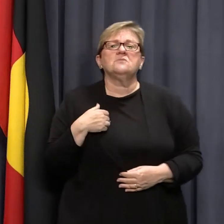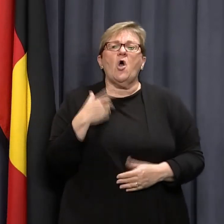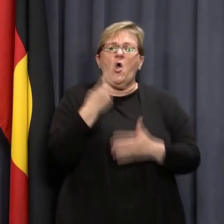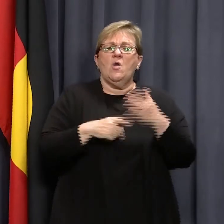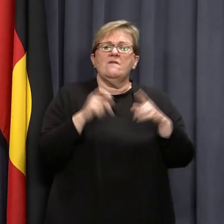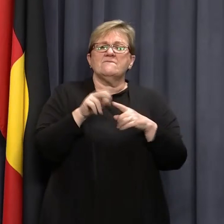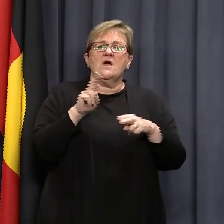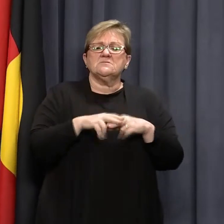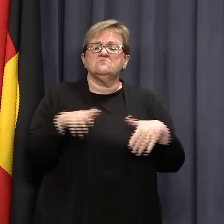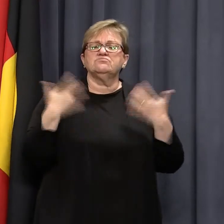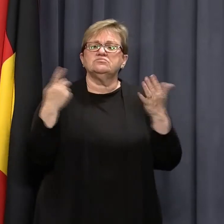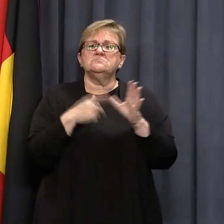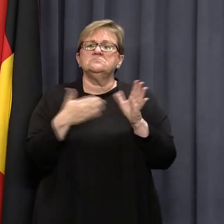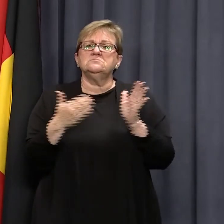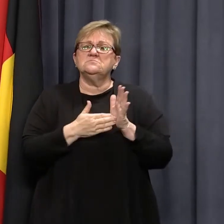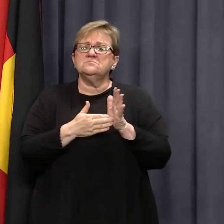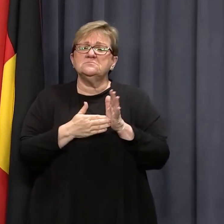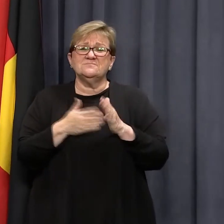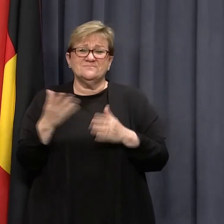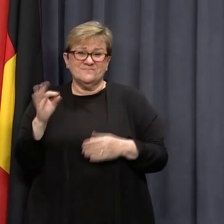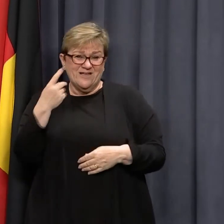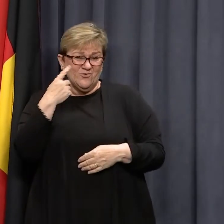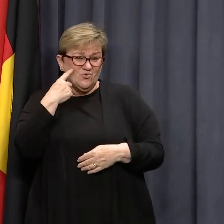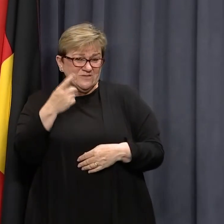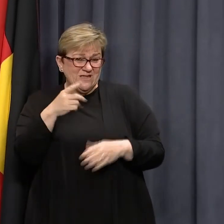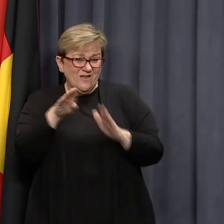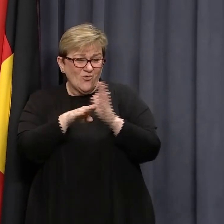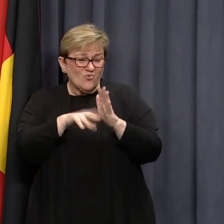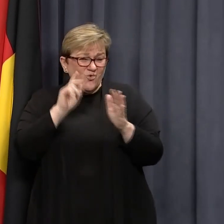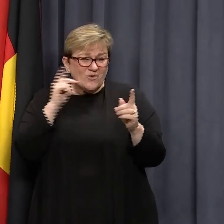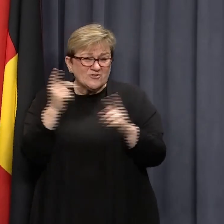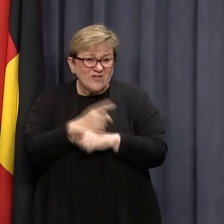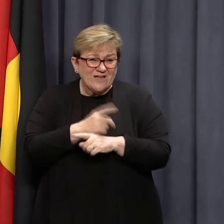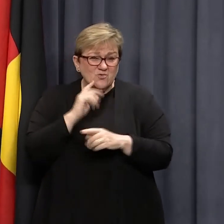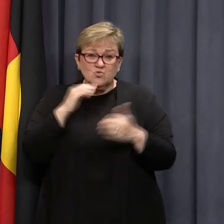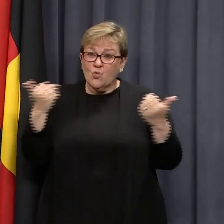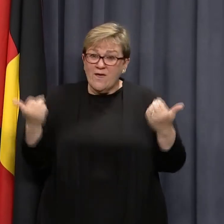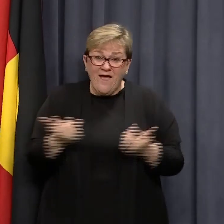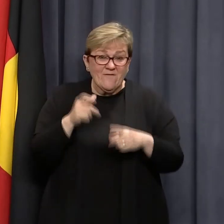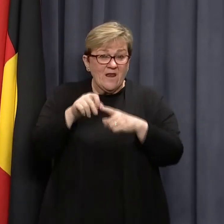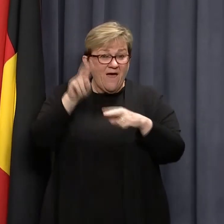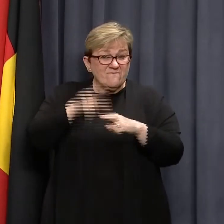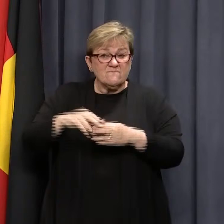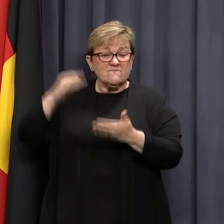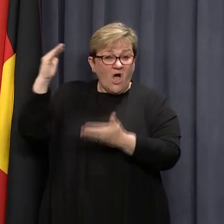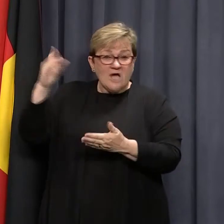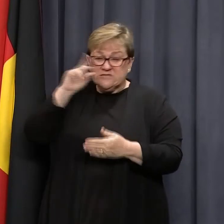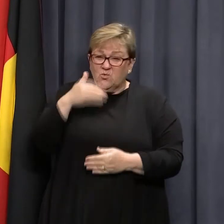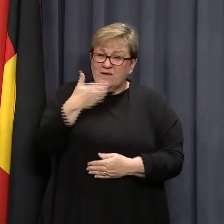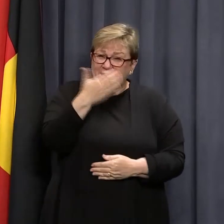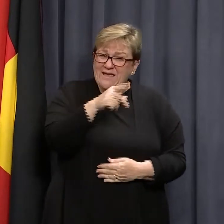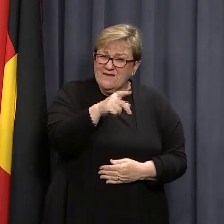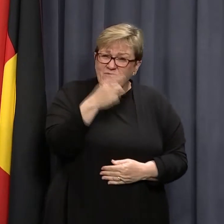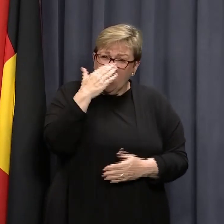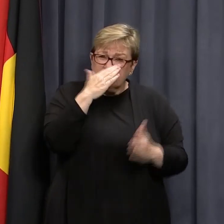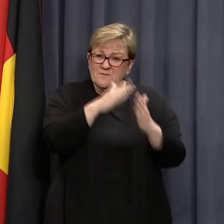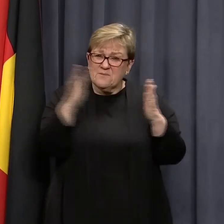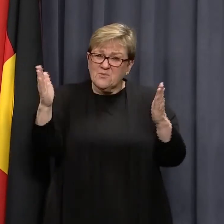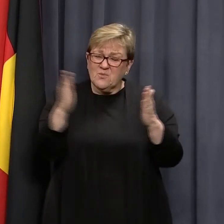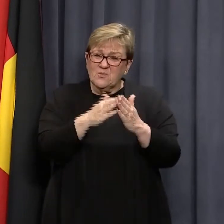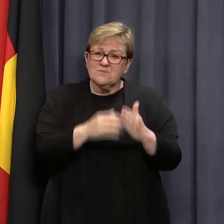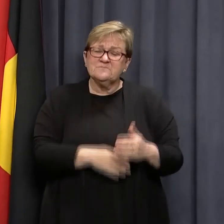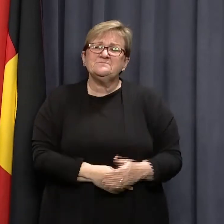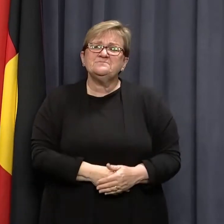Pfizer? Do you see the rules changing? Will there be enough supply so that they can do that eventually? So we